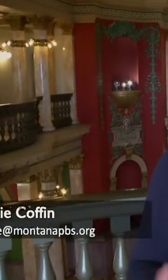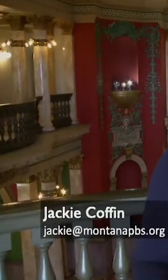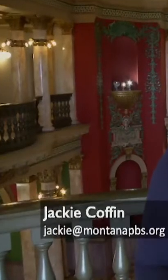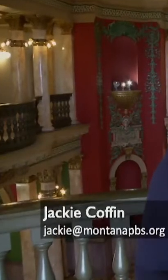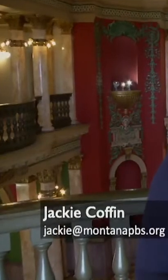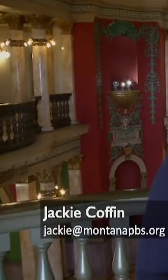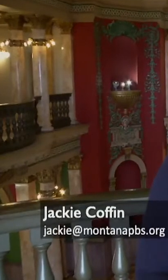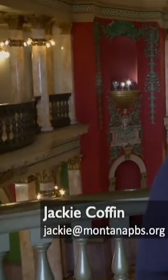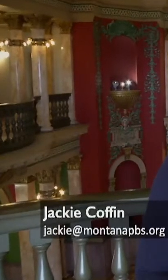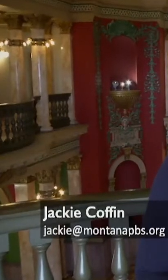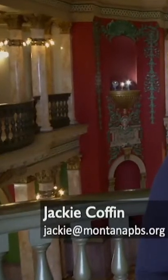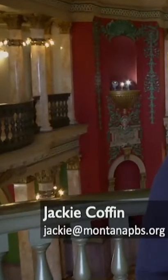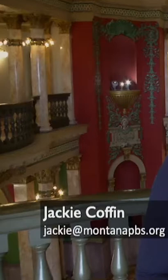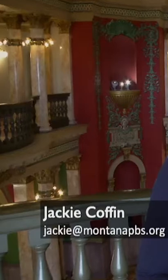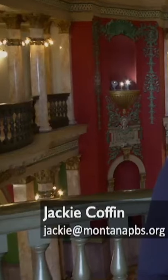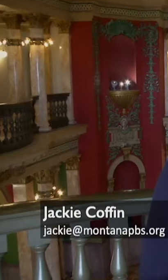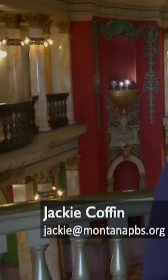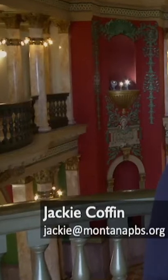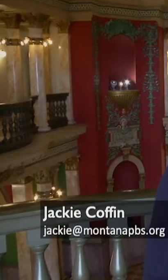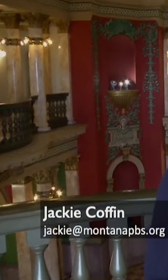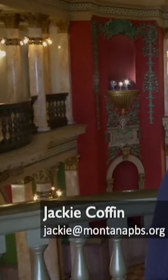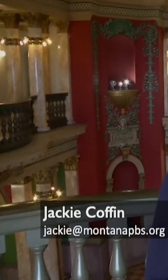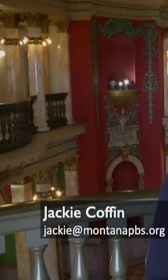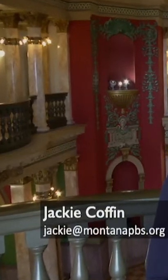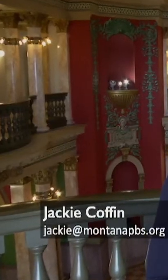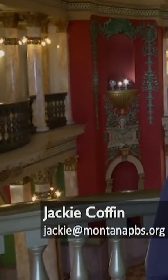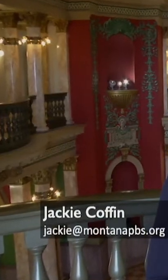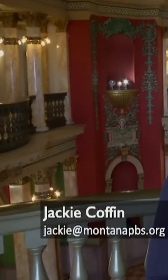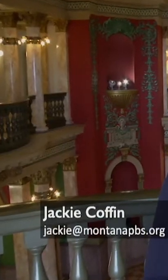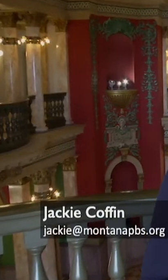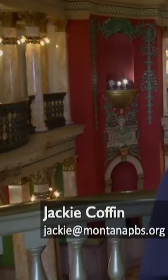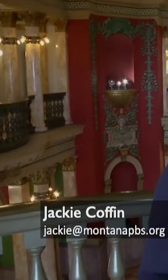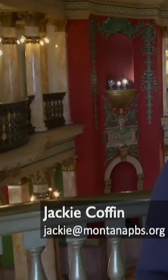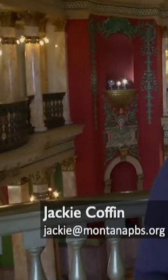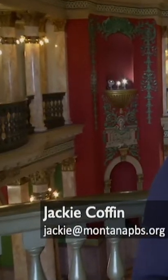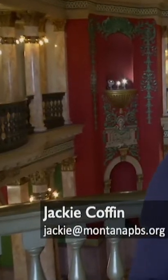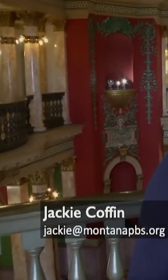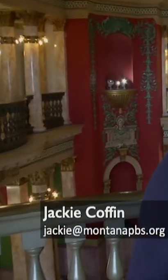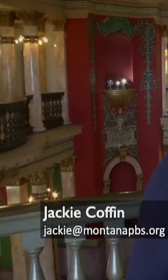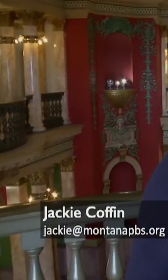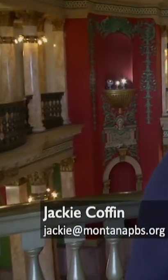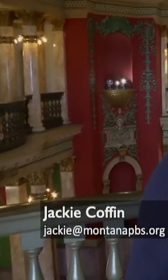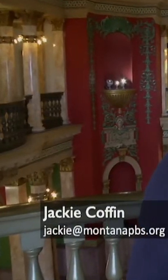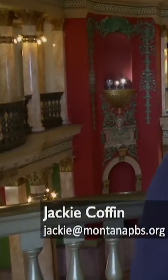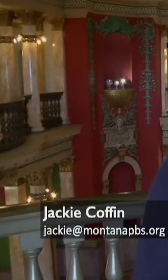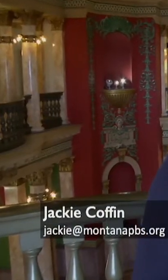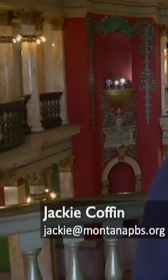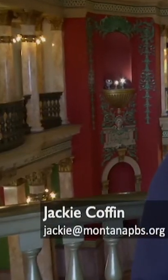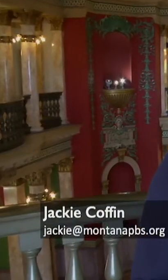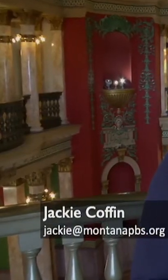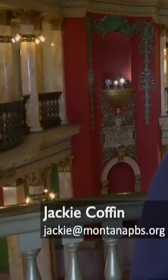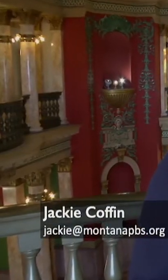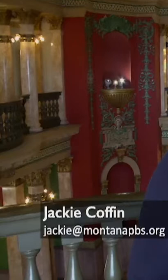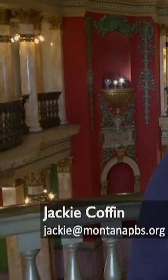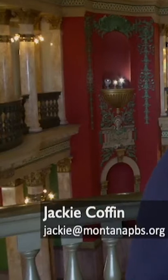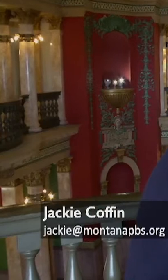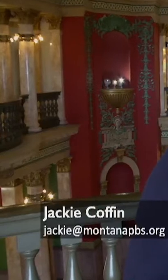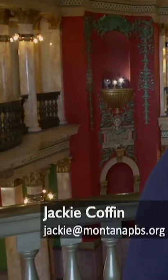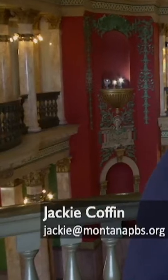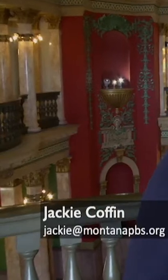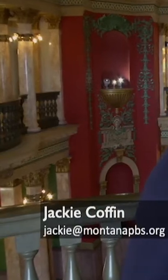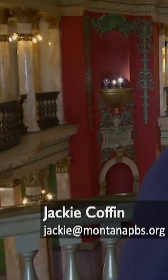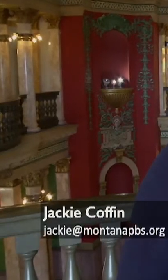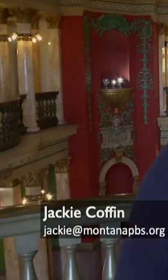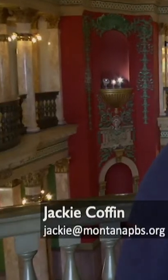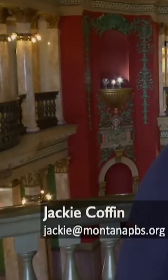Welcome, and thank you for joining me for another installment of the Rundown Capital Report, and thank you for sticking with me as we wrap up 12